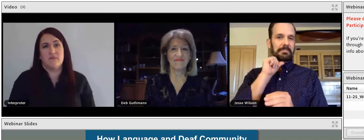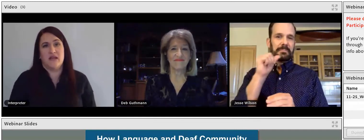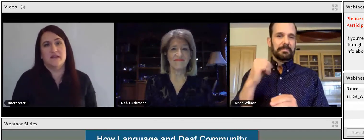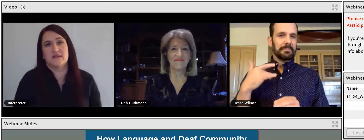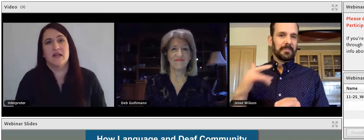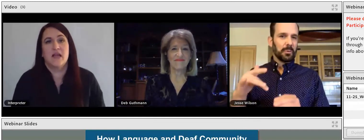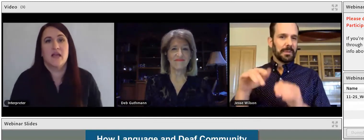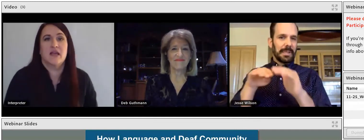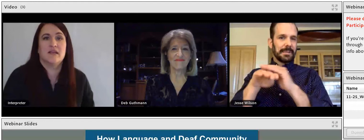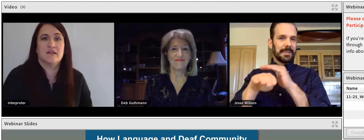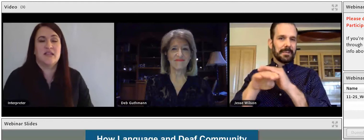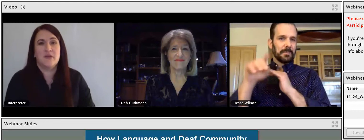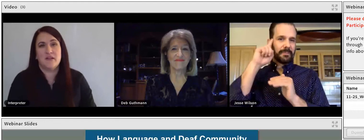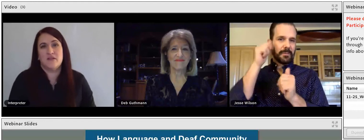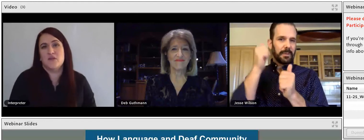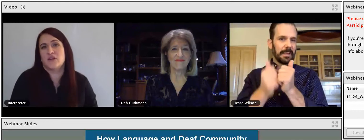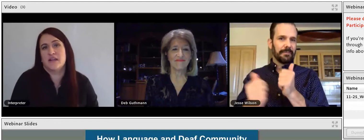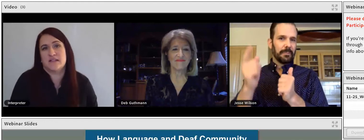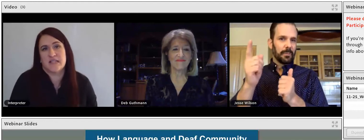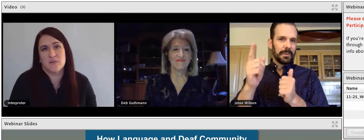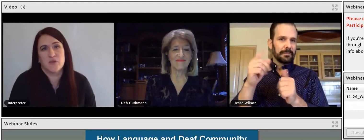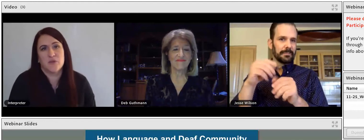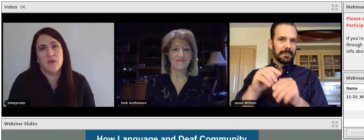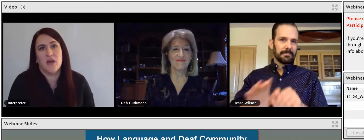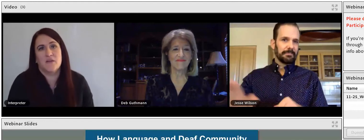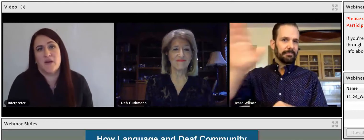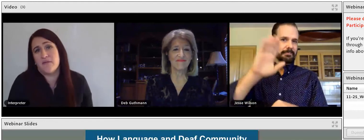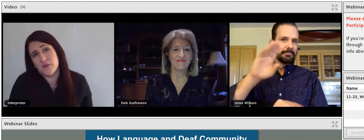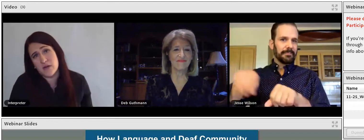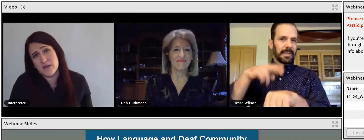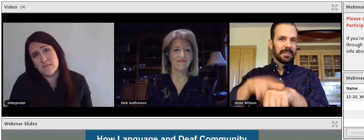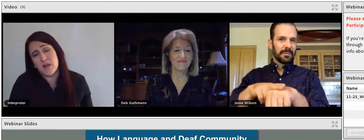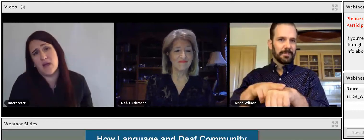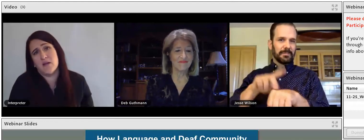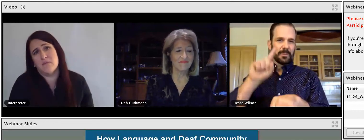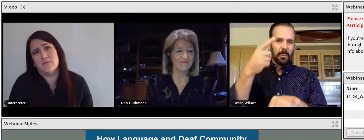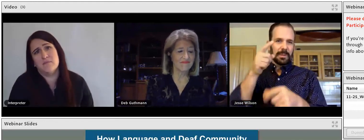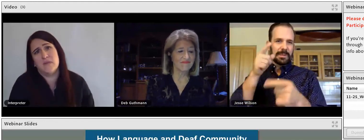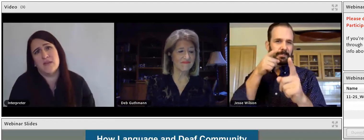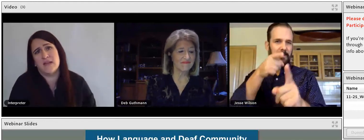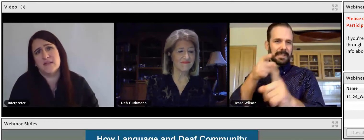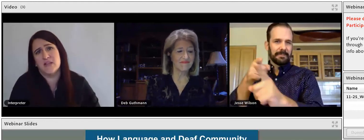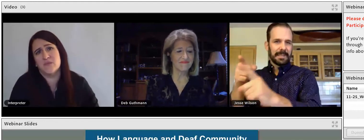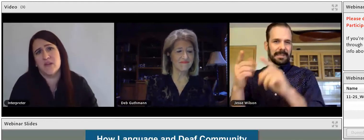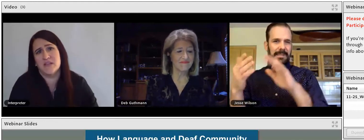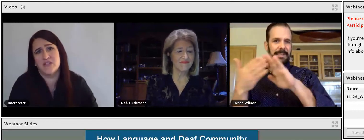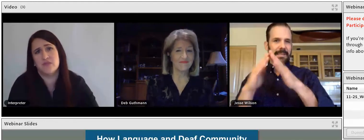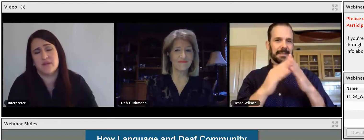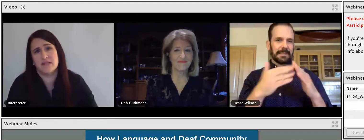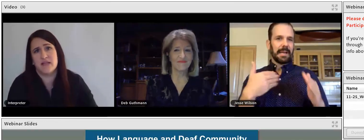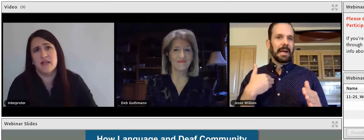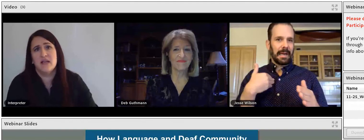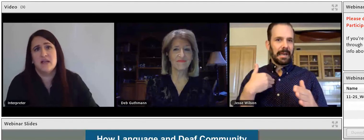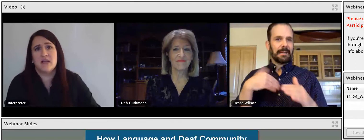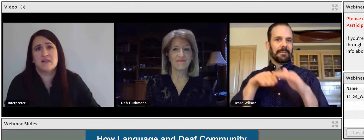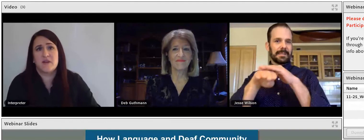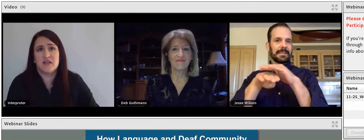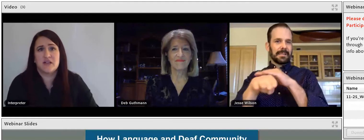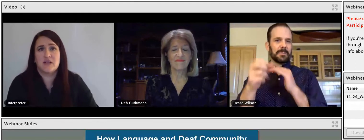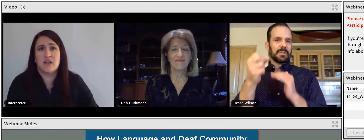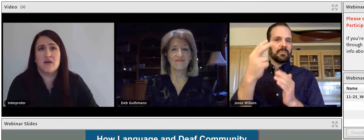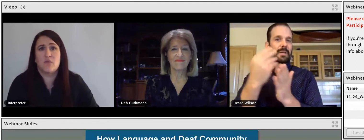In terms of 12-step meetings, typically those are inaccessible for everyone, and that's a nationwide issue that